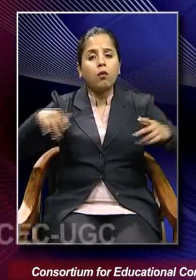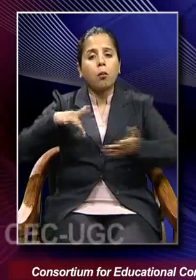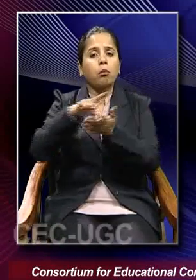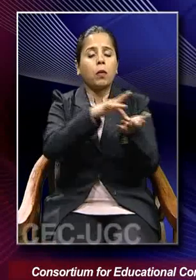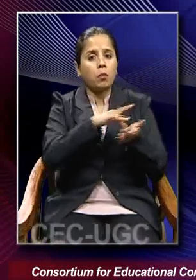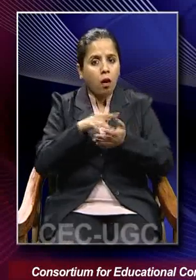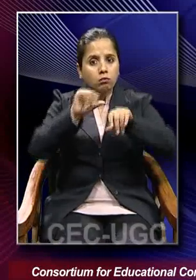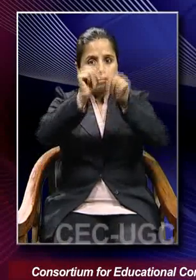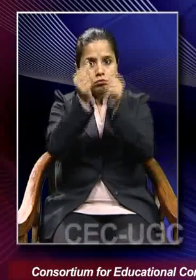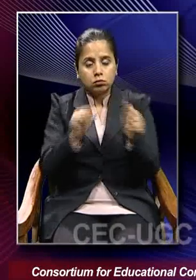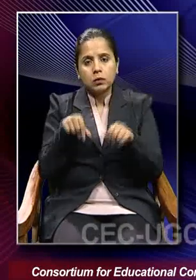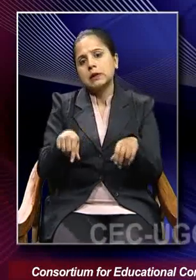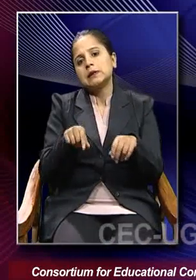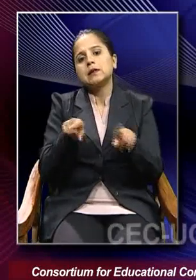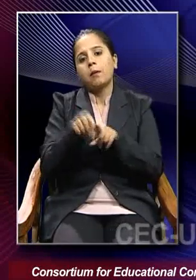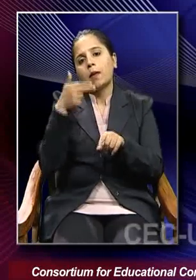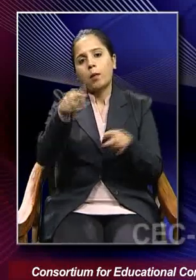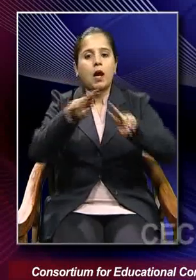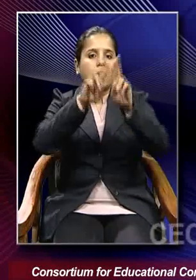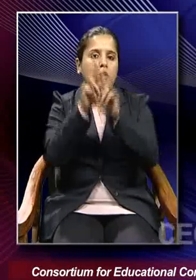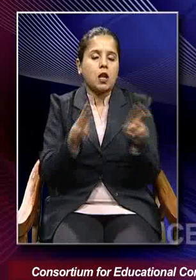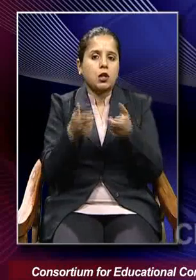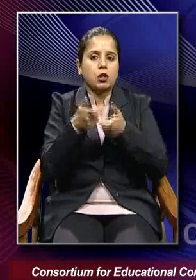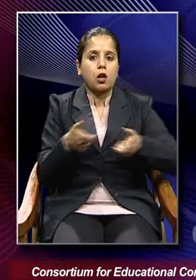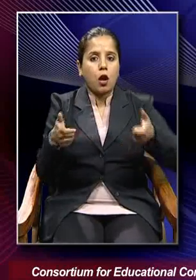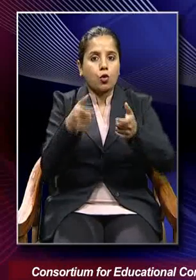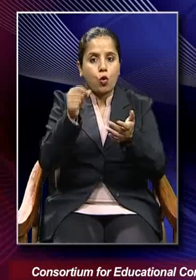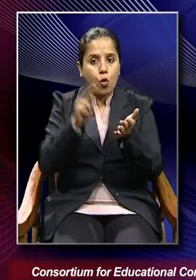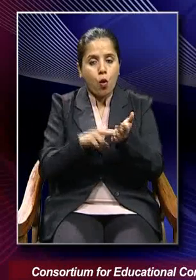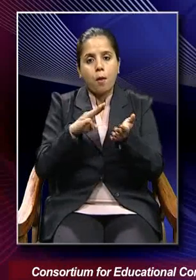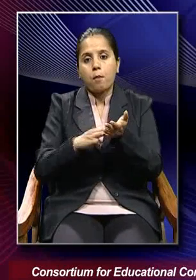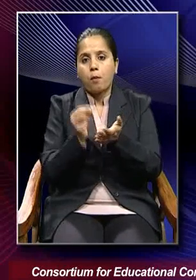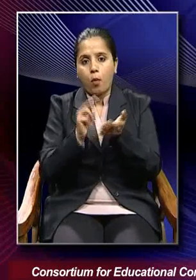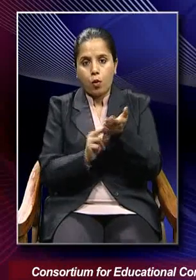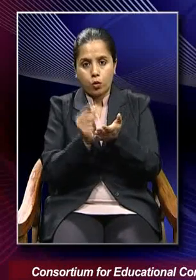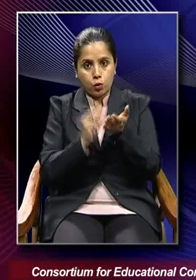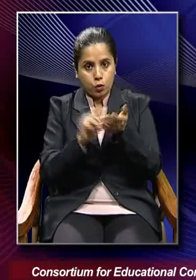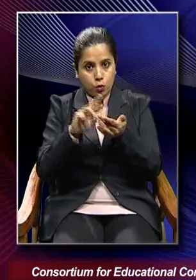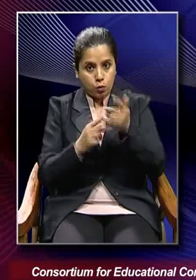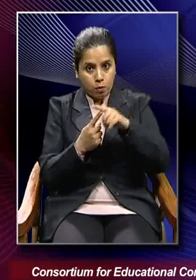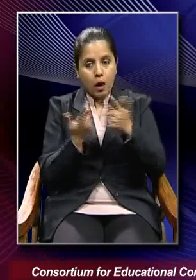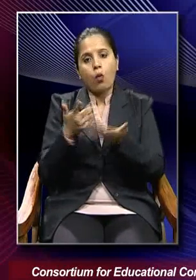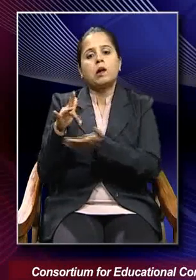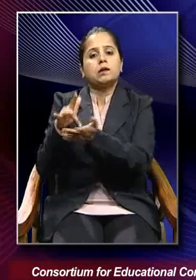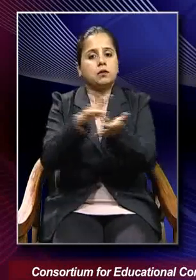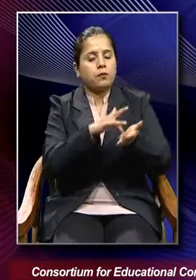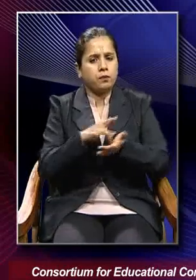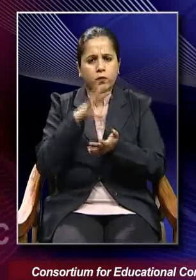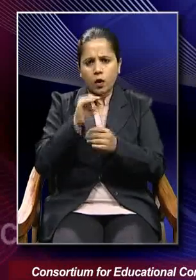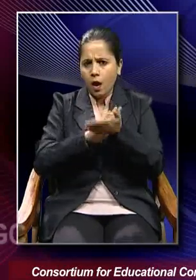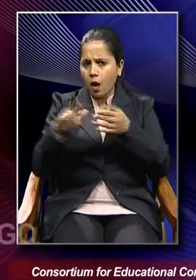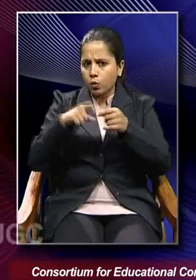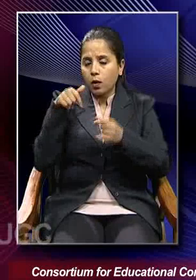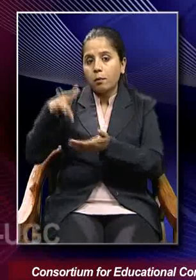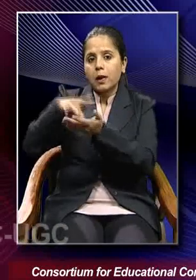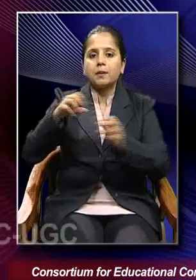is International Council on Monuments and Sites. Its headquarters are located